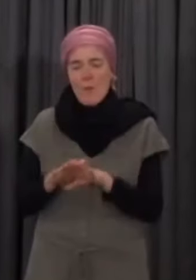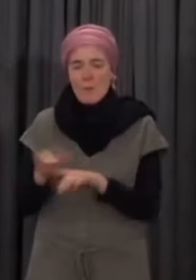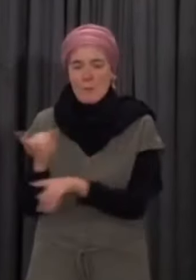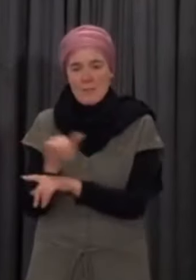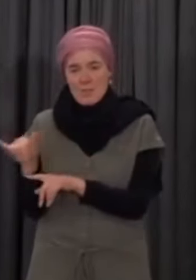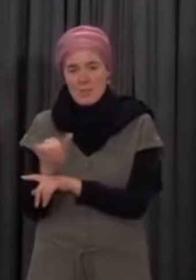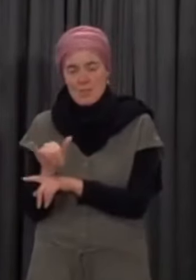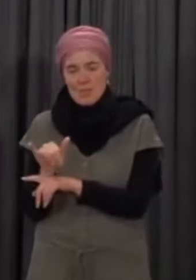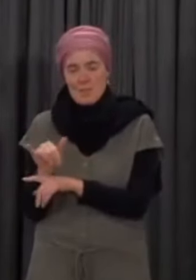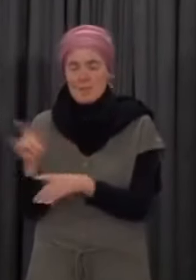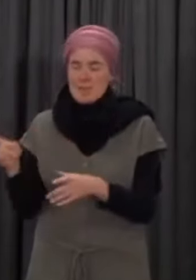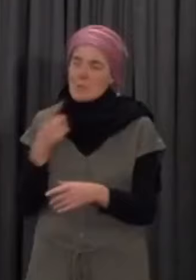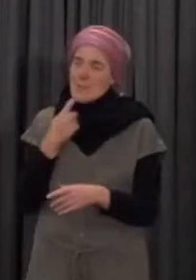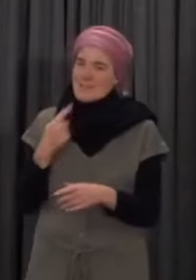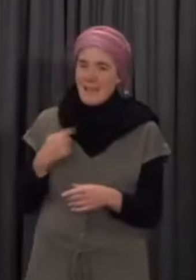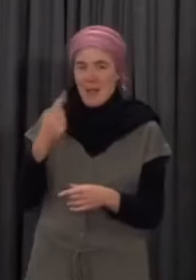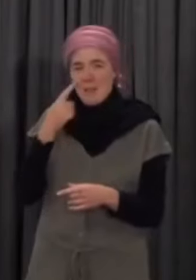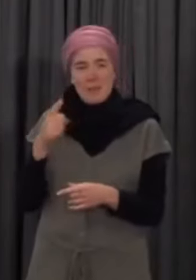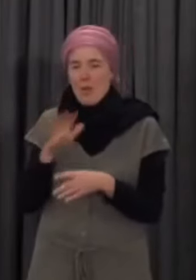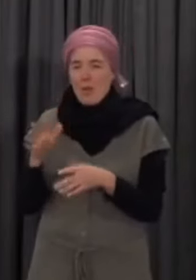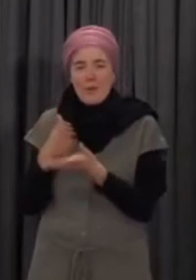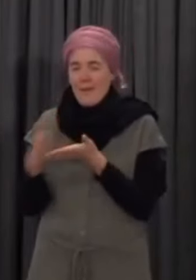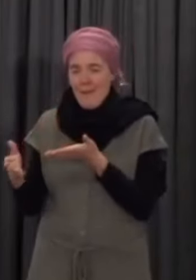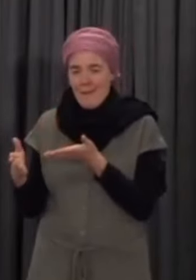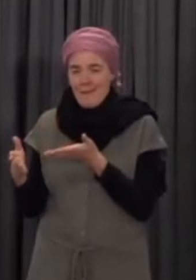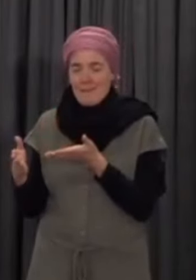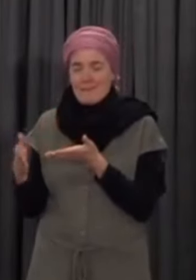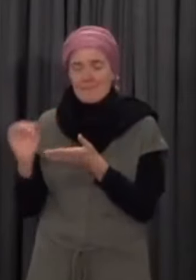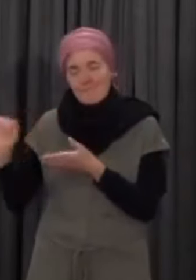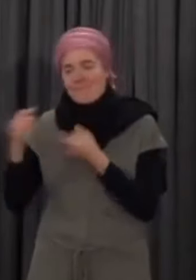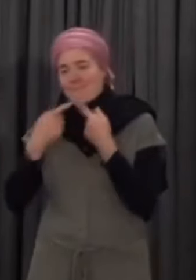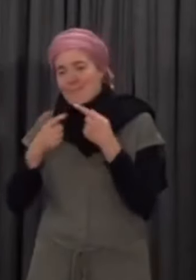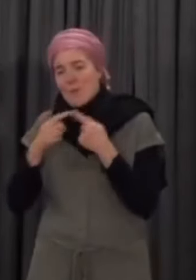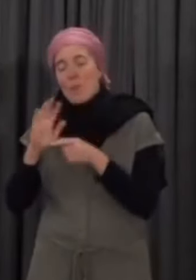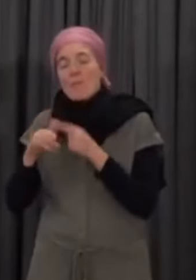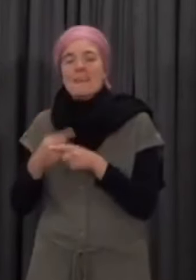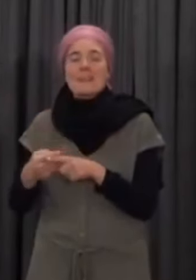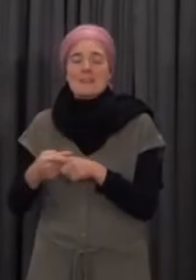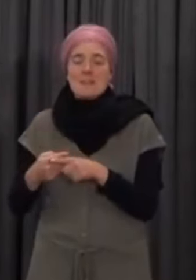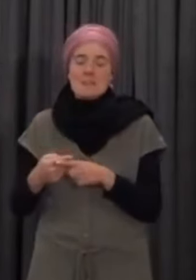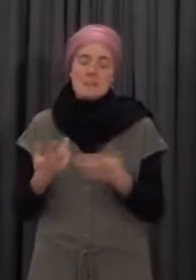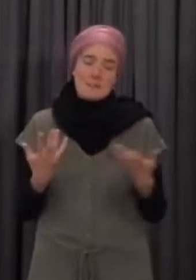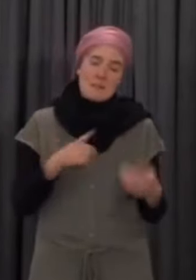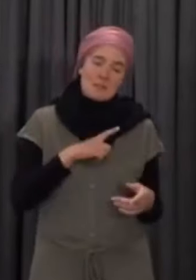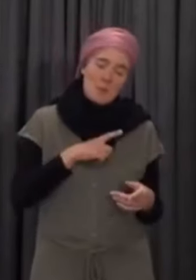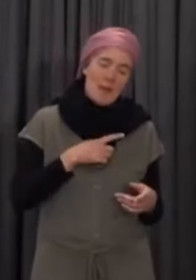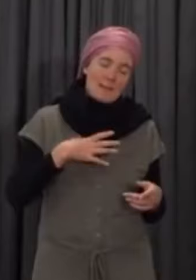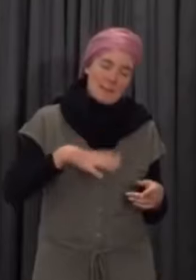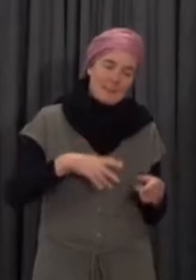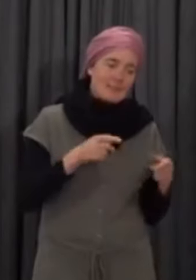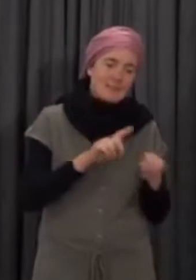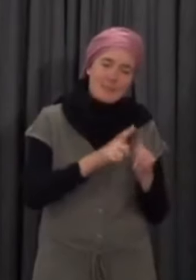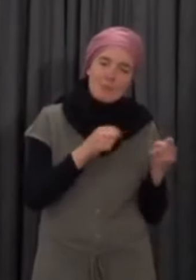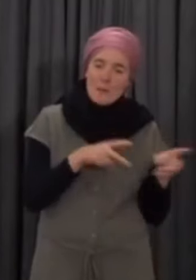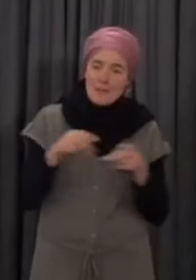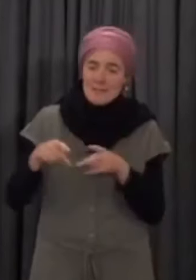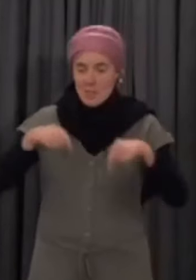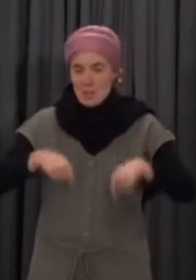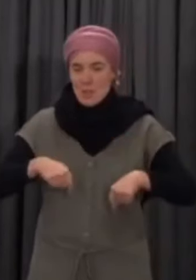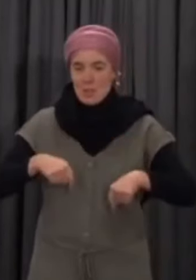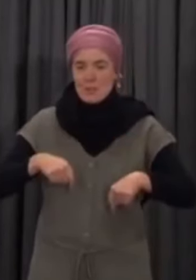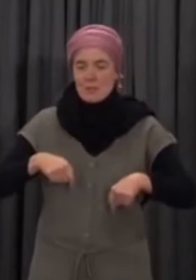yesterday. But nevertheless, we will use all the means we have to try and make it clear to people when they are in Wales, it's